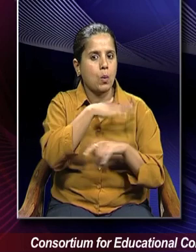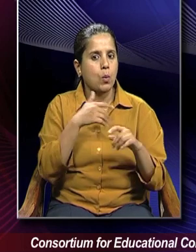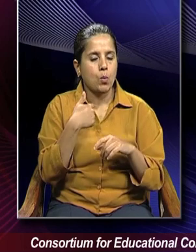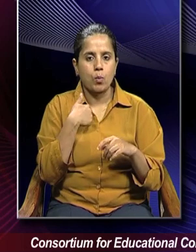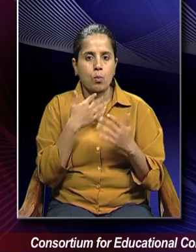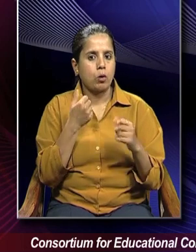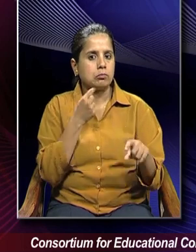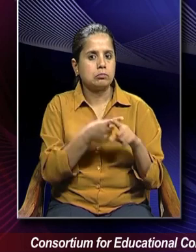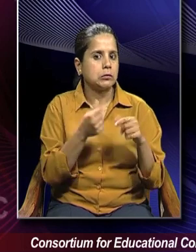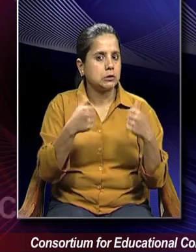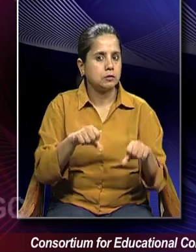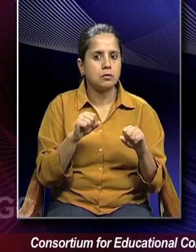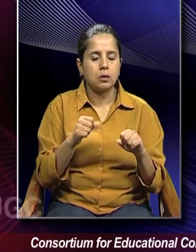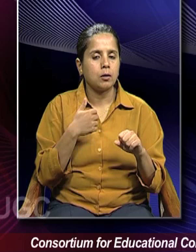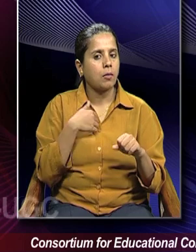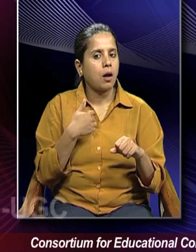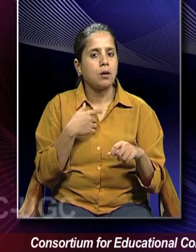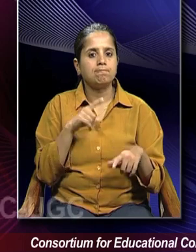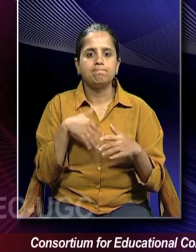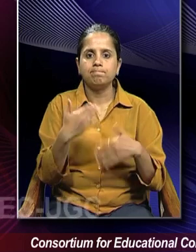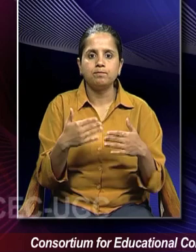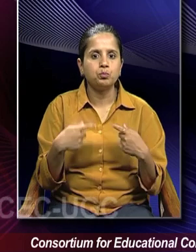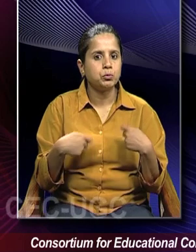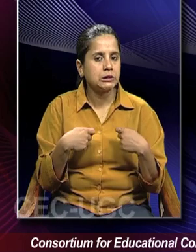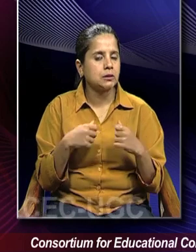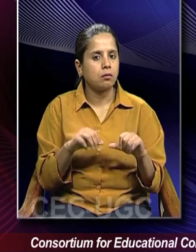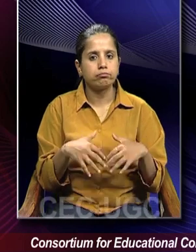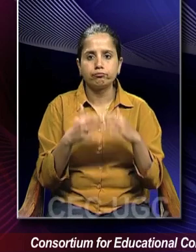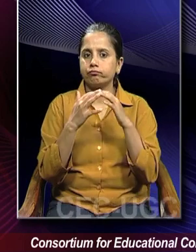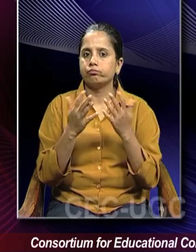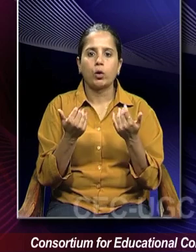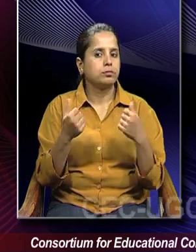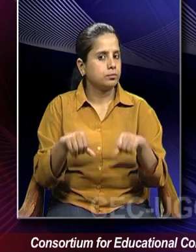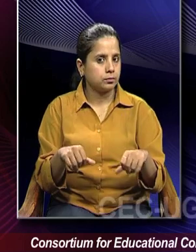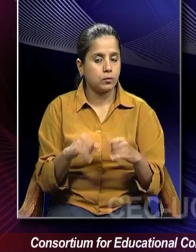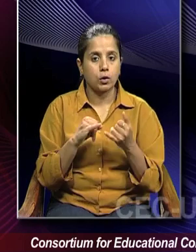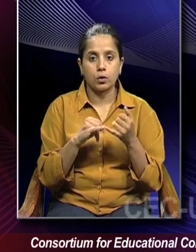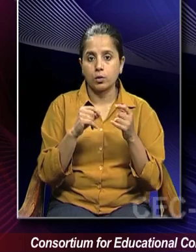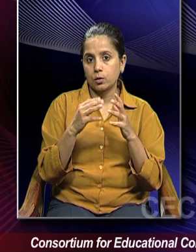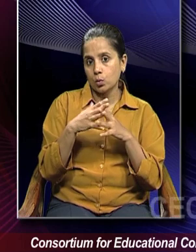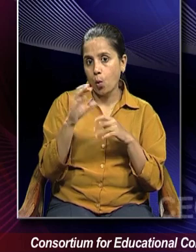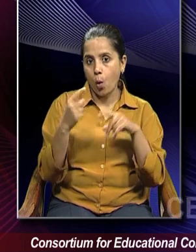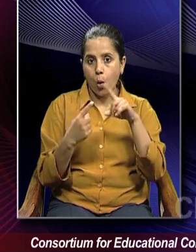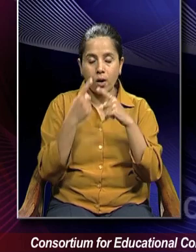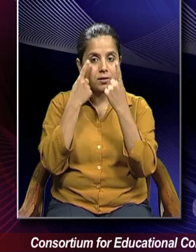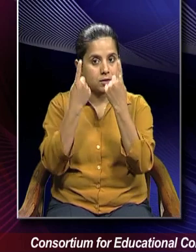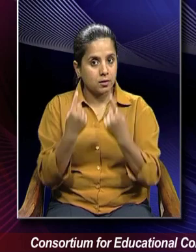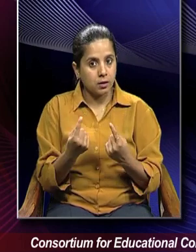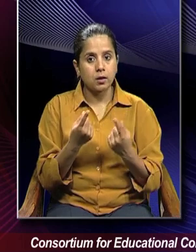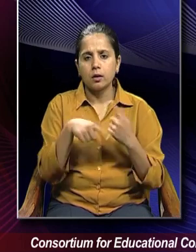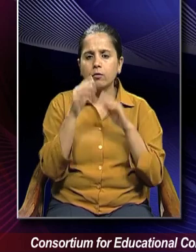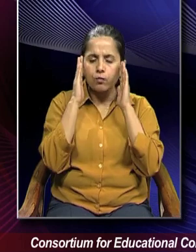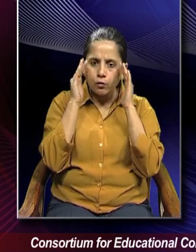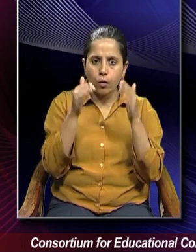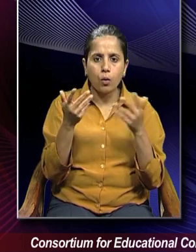and will not be able to survive as a business enterprise. So, SPOT analysis, my dear learners, it focuses